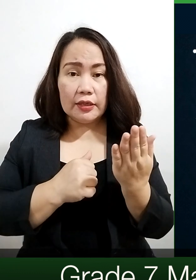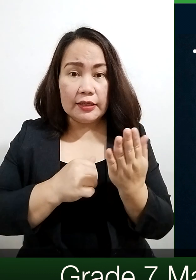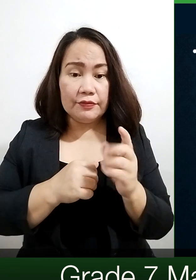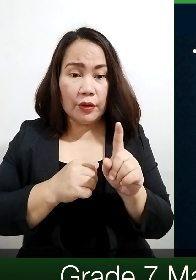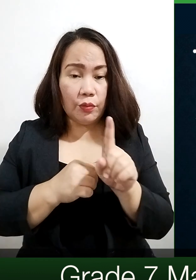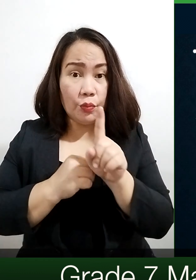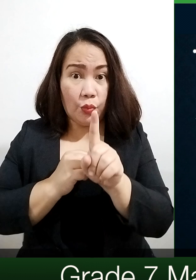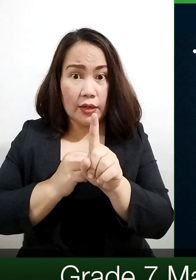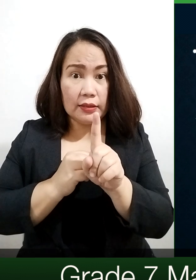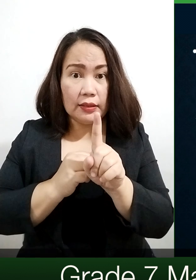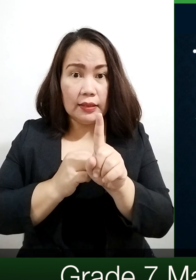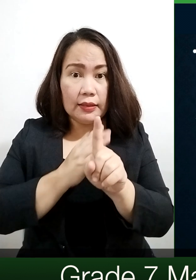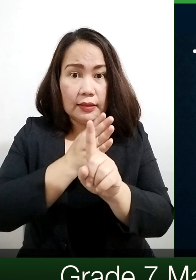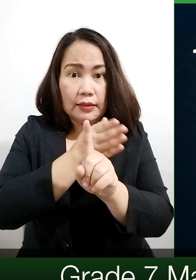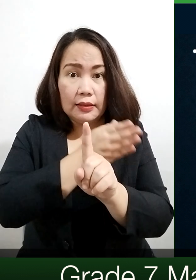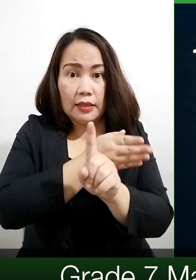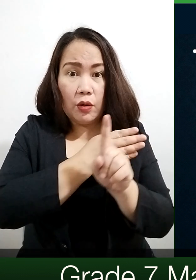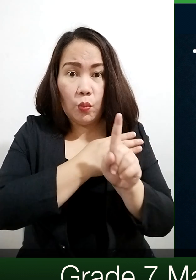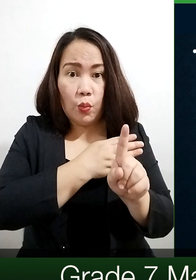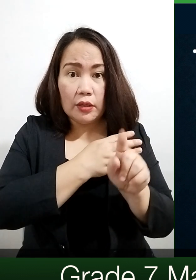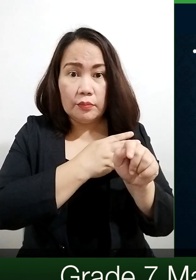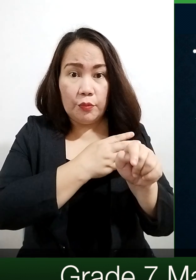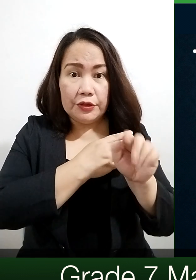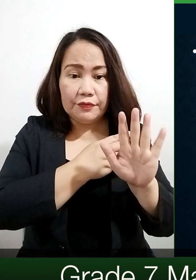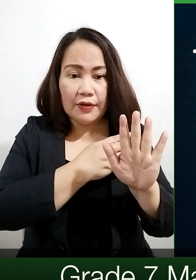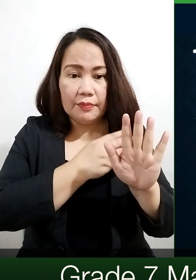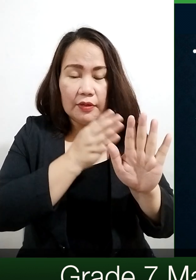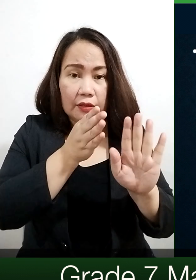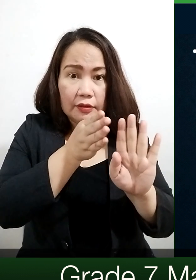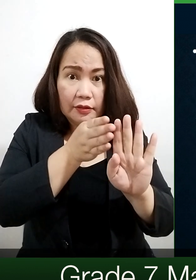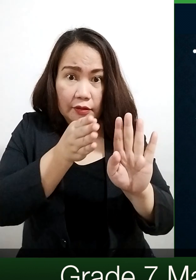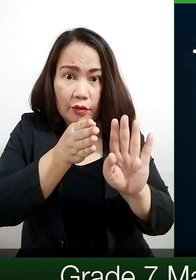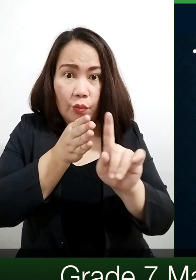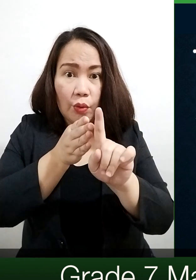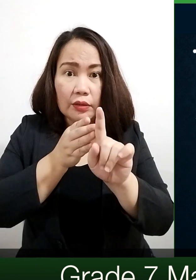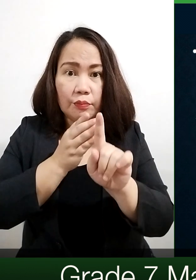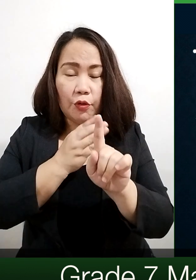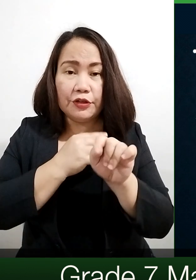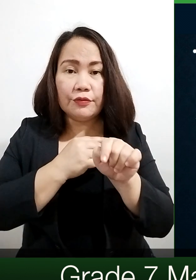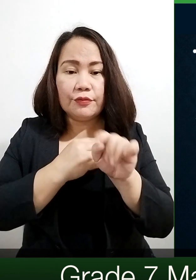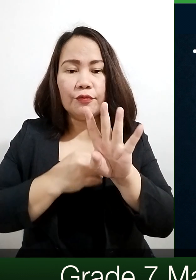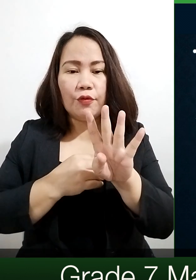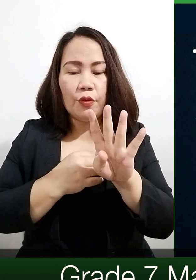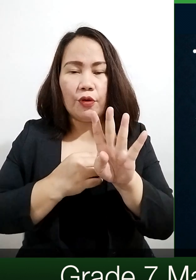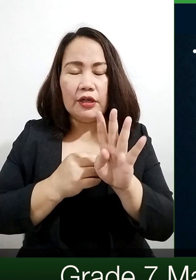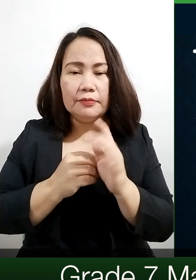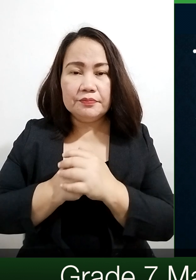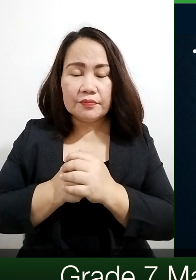1.5, therefore saan natin siya ipa-plot? Dito, usog tayo konti. And this is your 1.4.